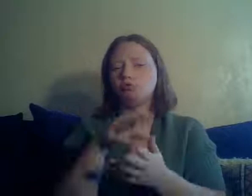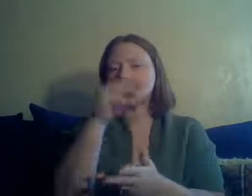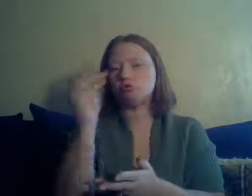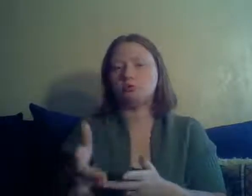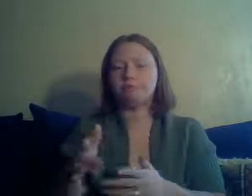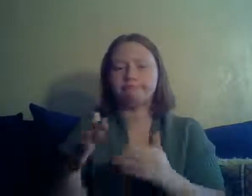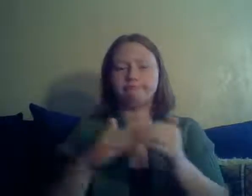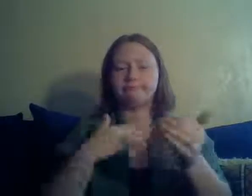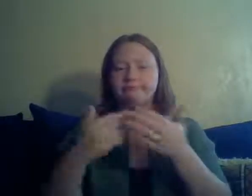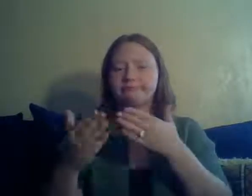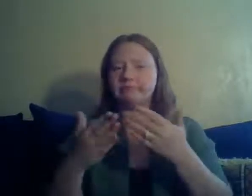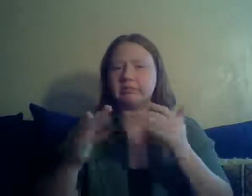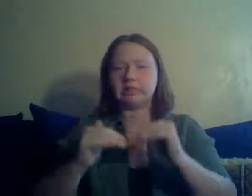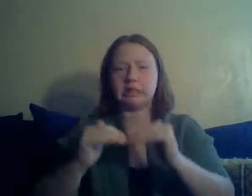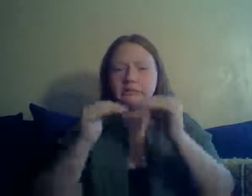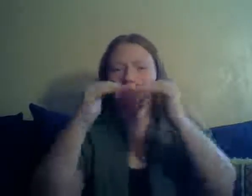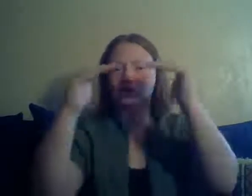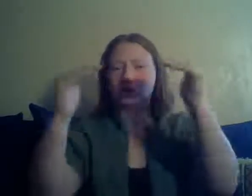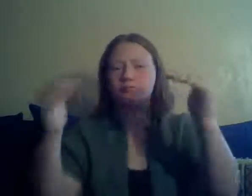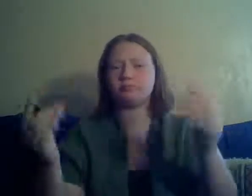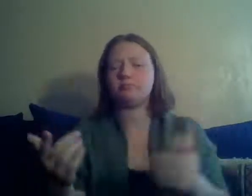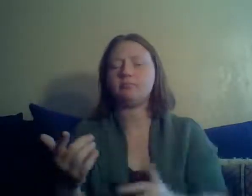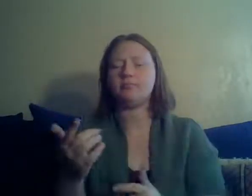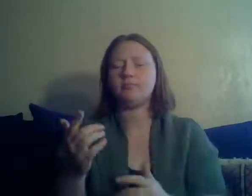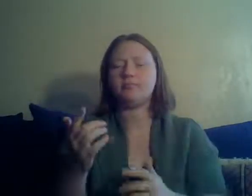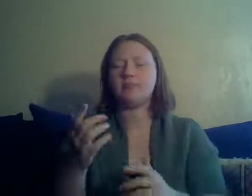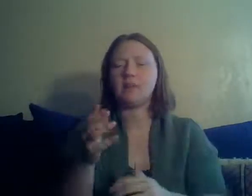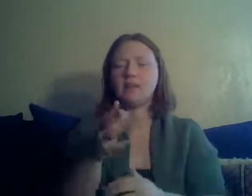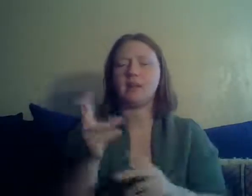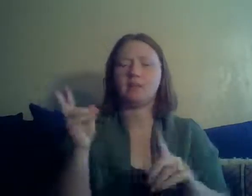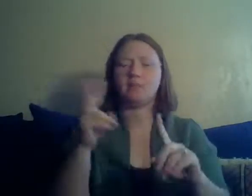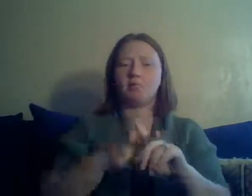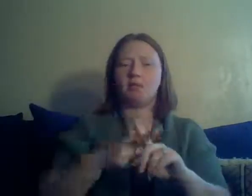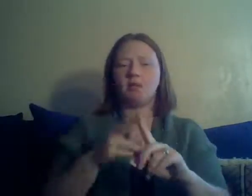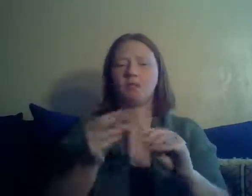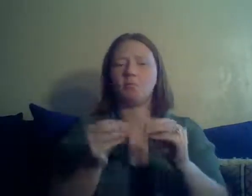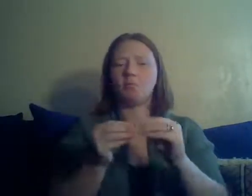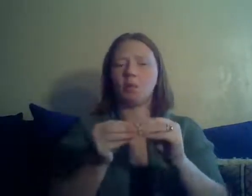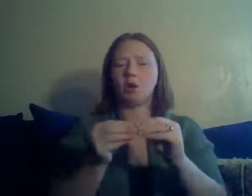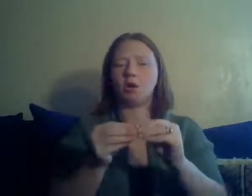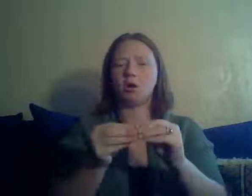to add some content to what would otherwise be sort of vacuous English courses.